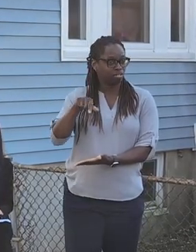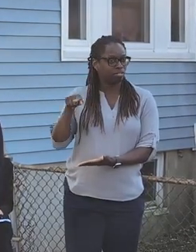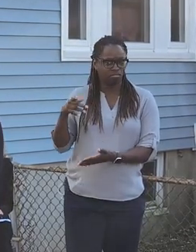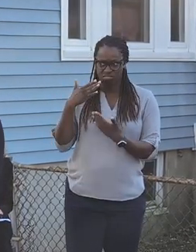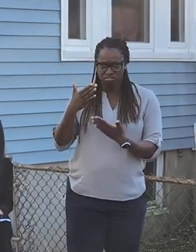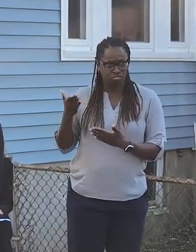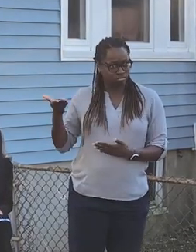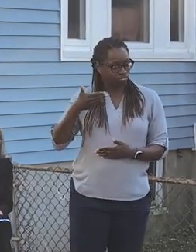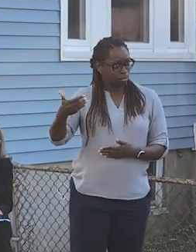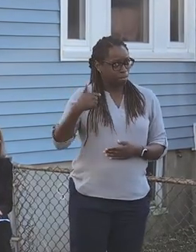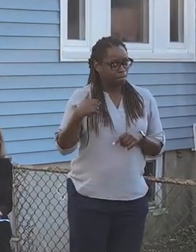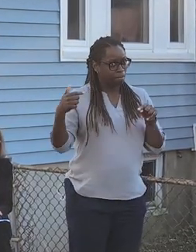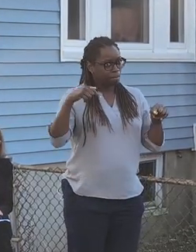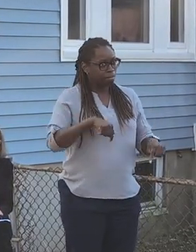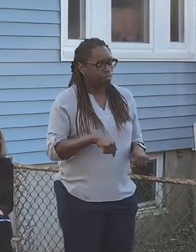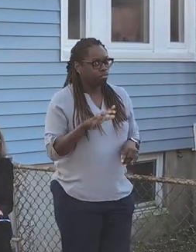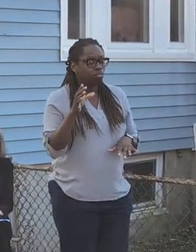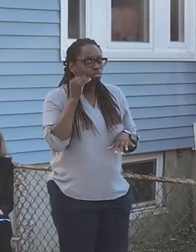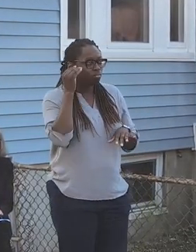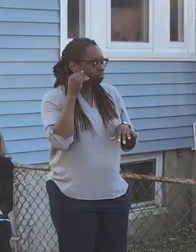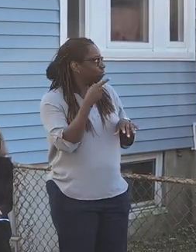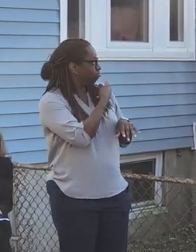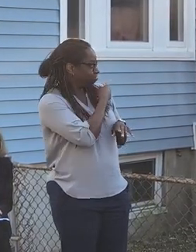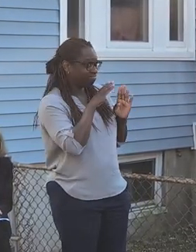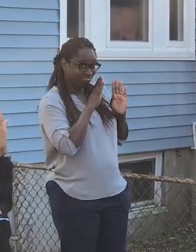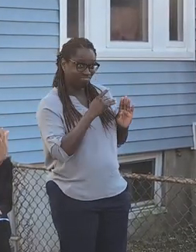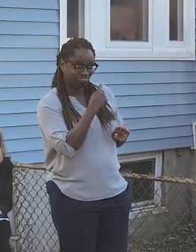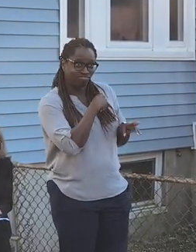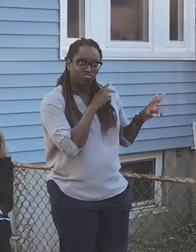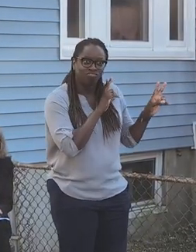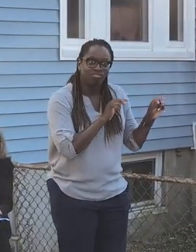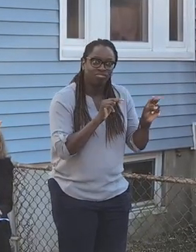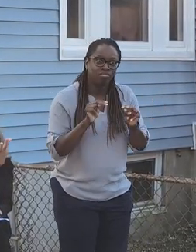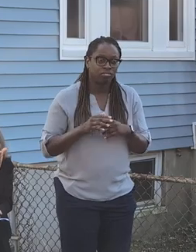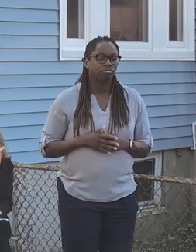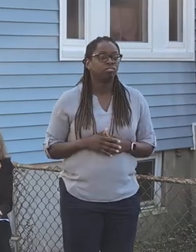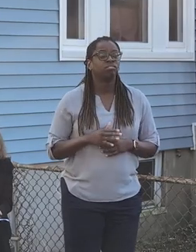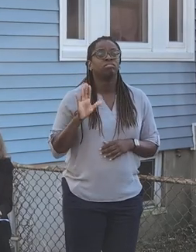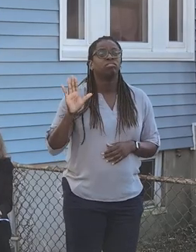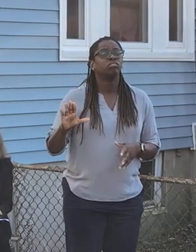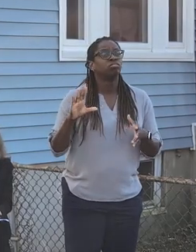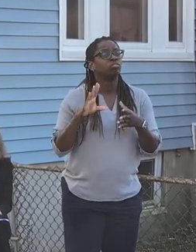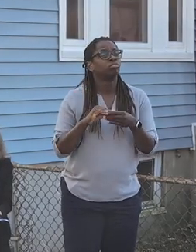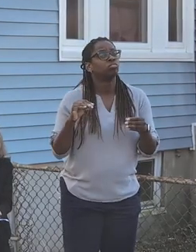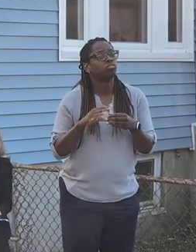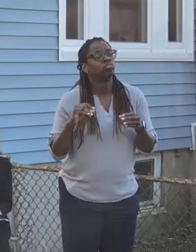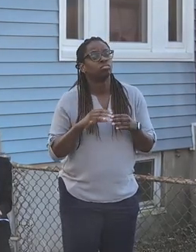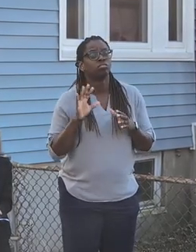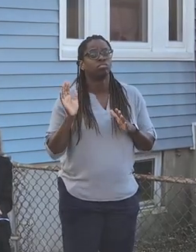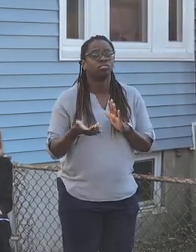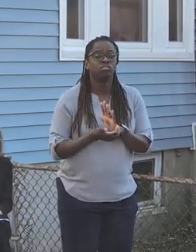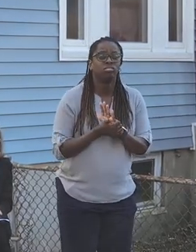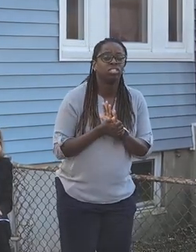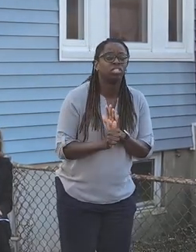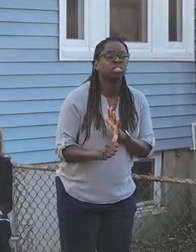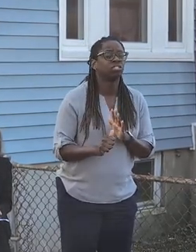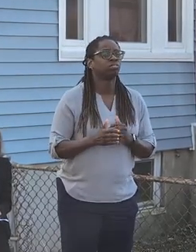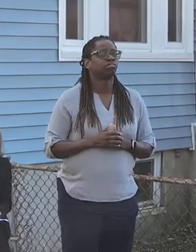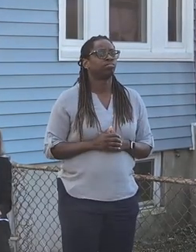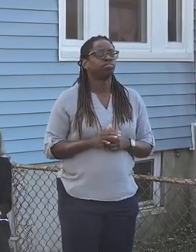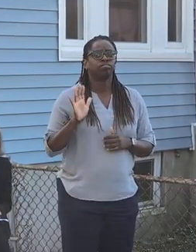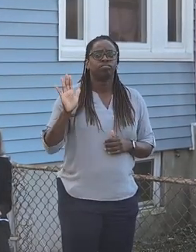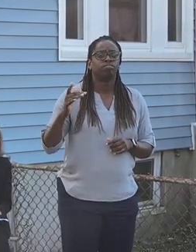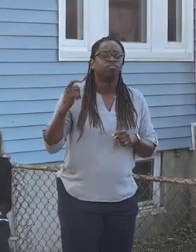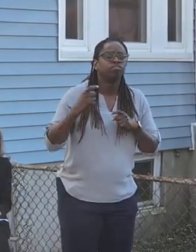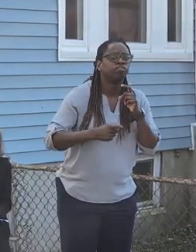And their stories, their talents and contributions to our community are so